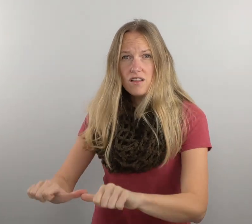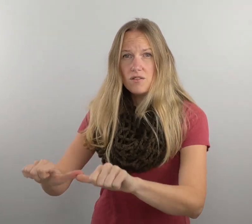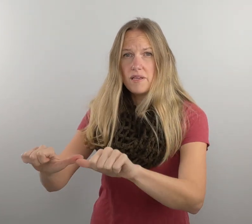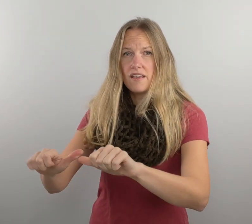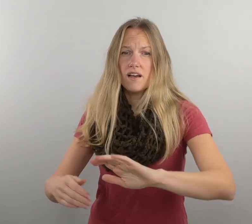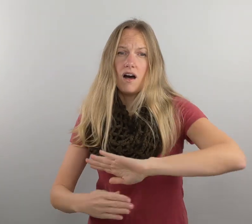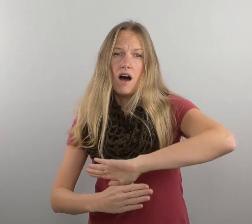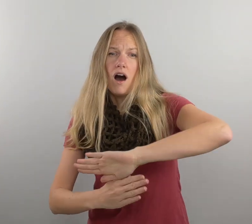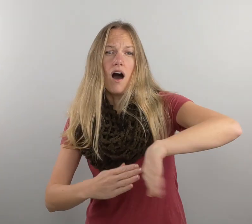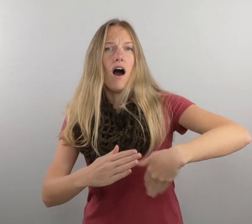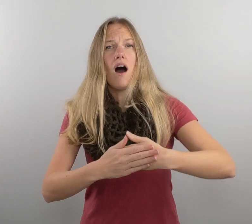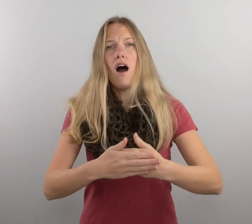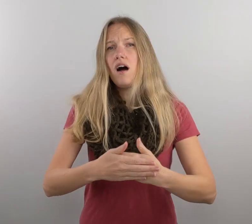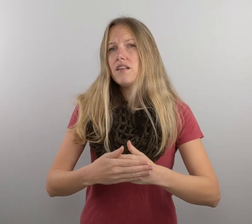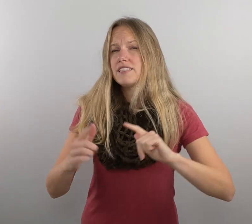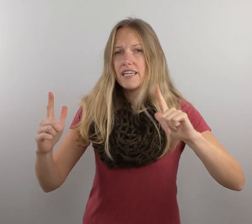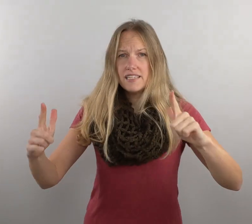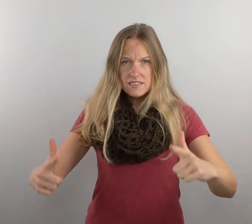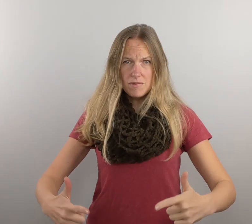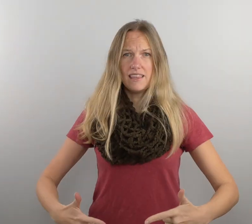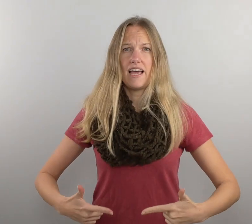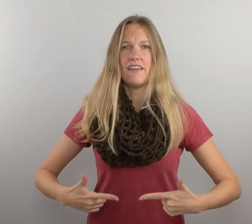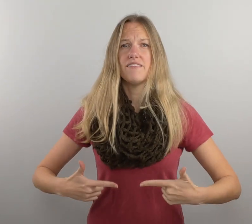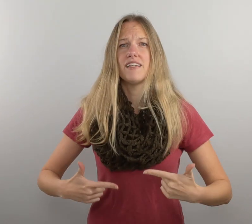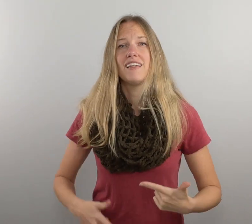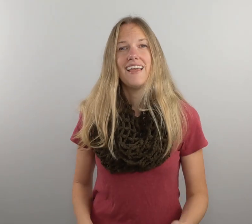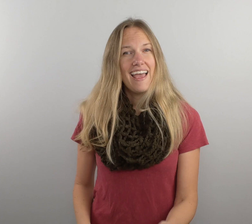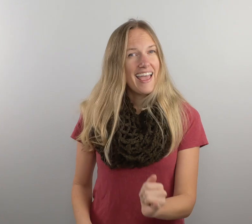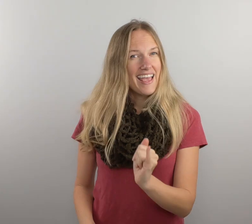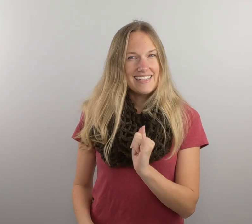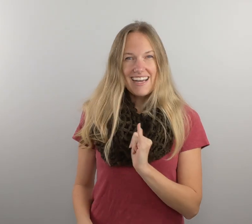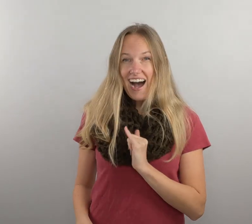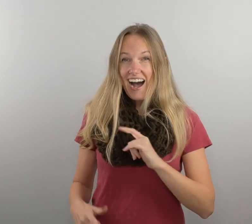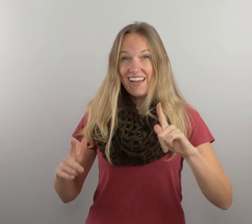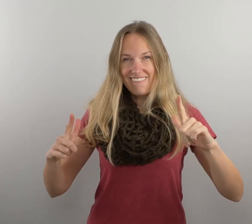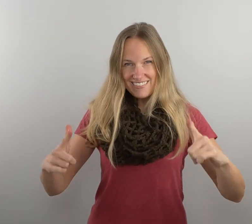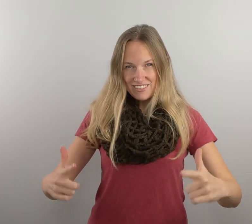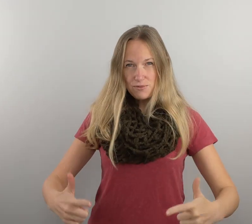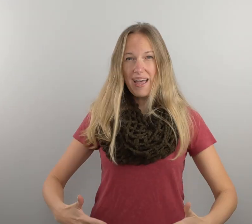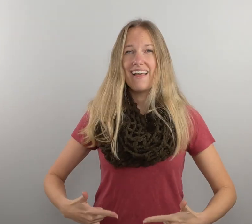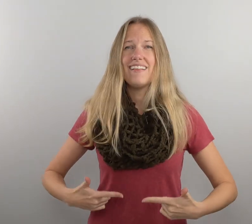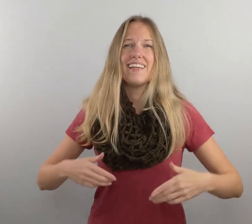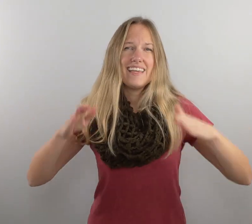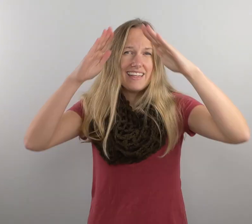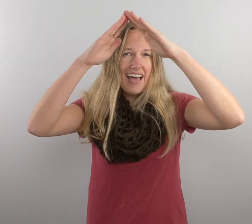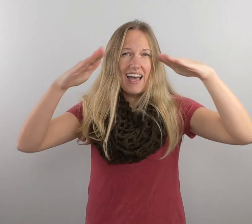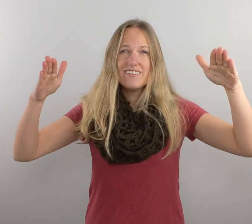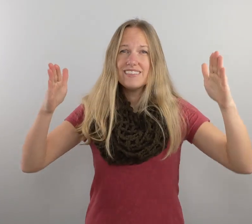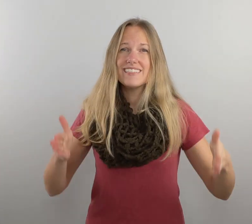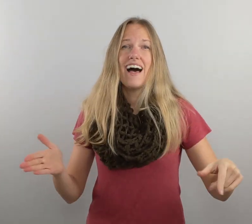me all the days of my life, and I will dwell in the house